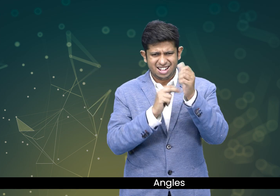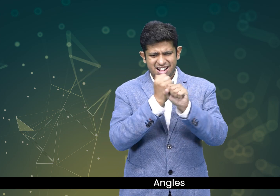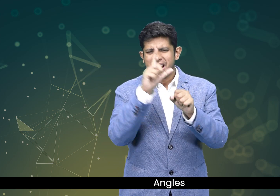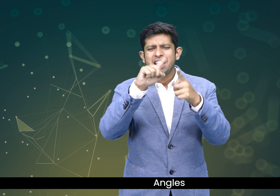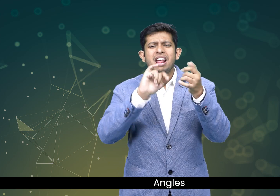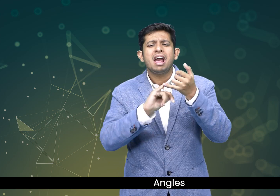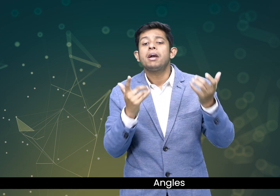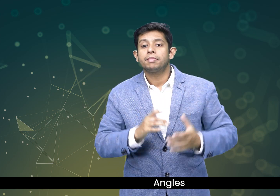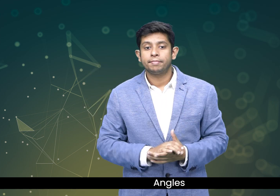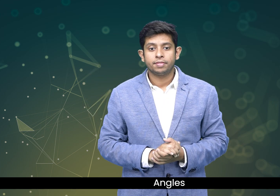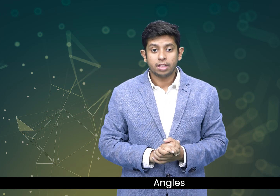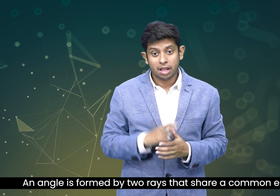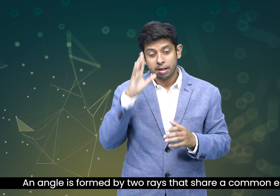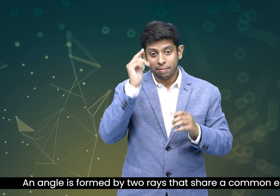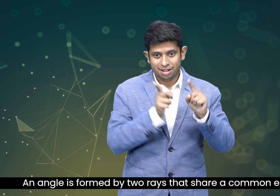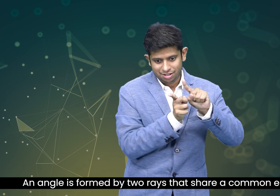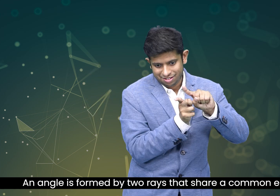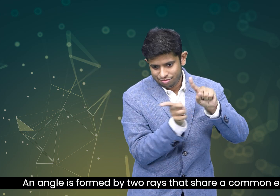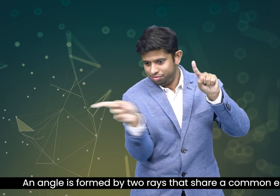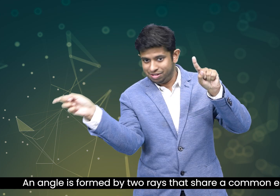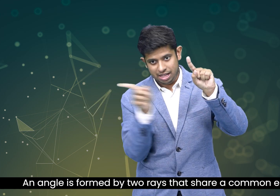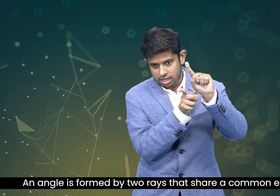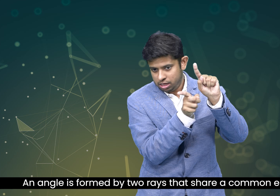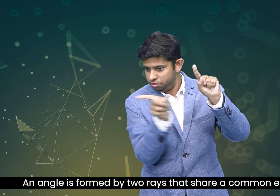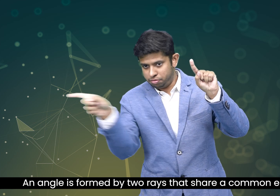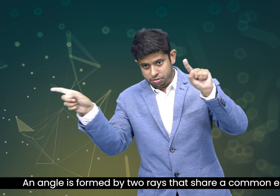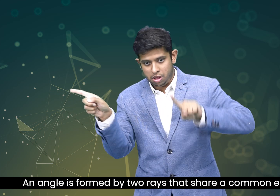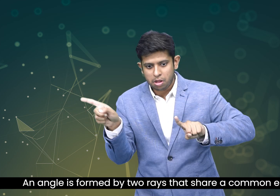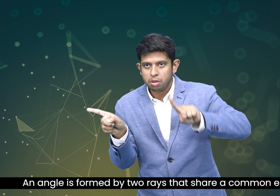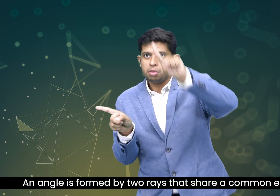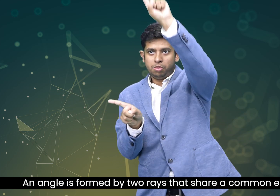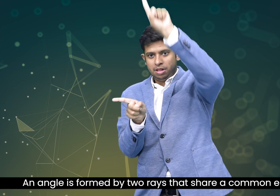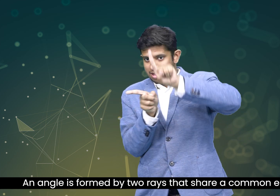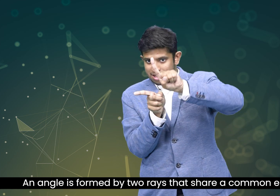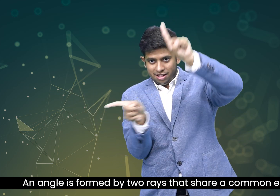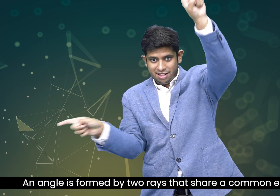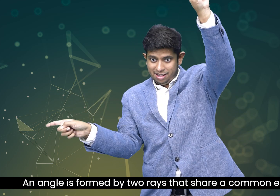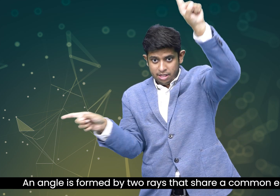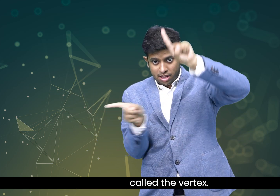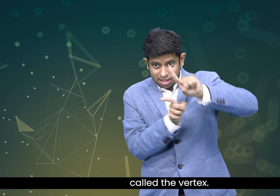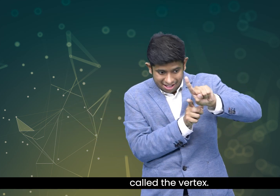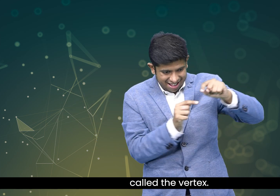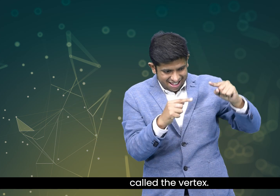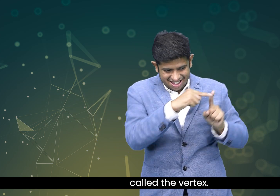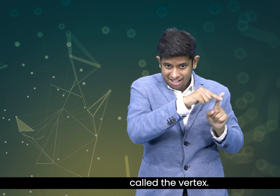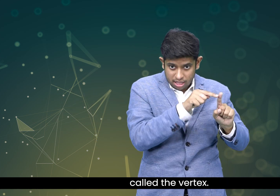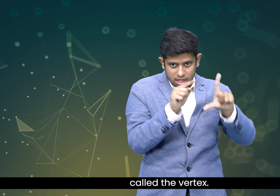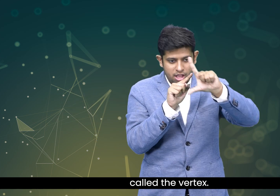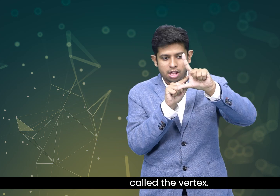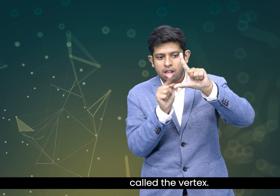Angles. An angle is formed by two rays that share a common endpoint called the vertex.